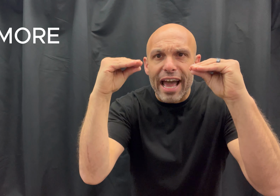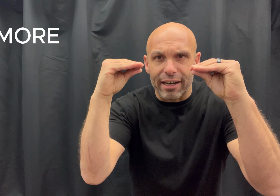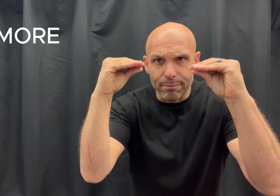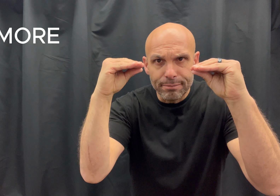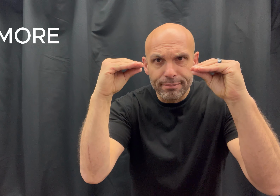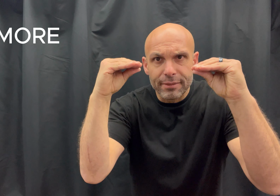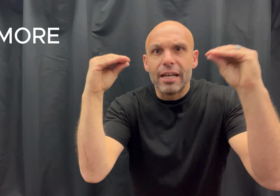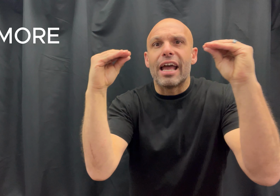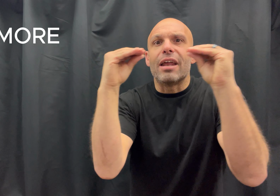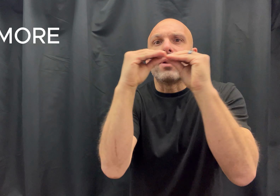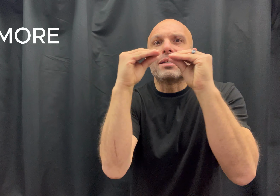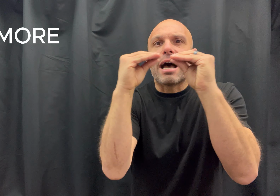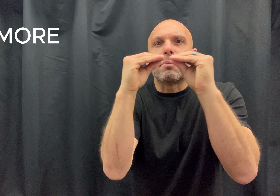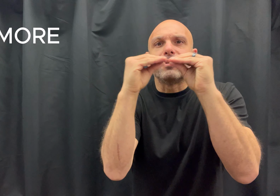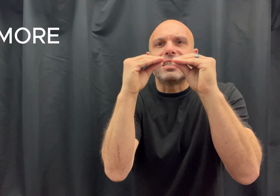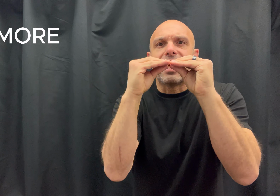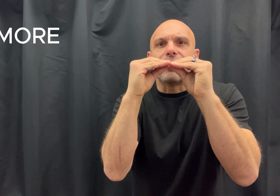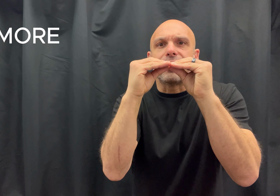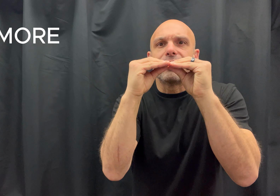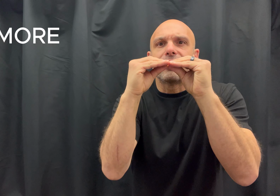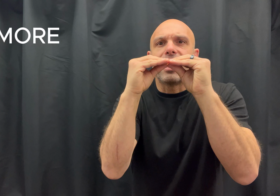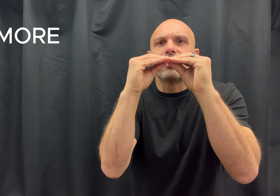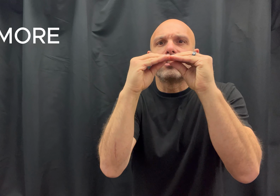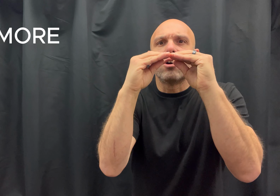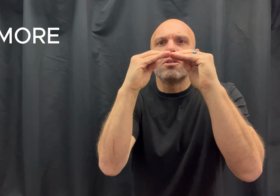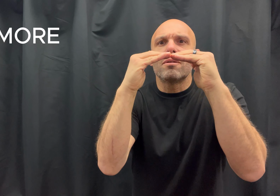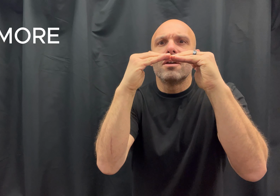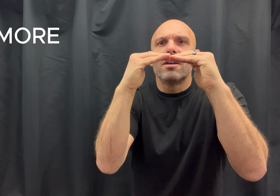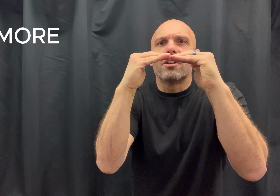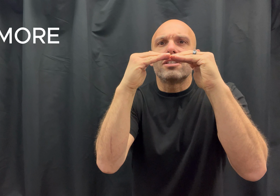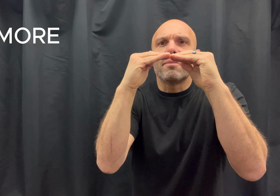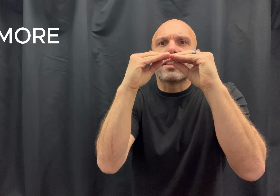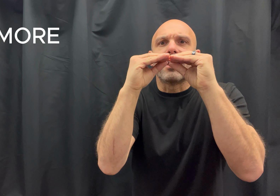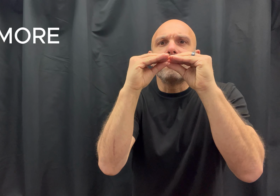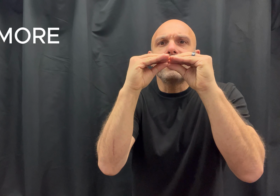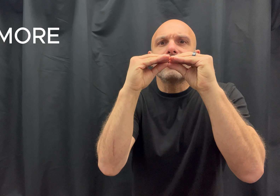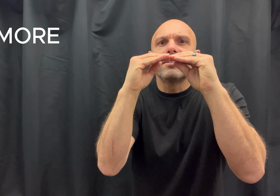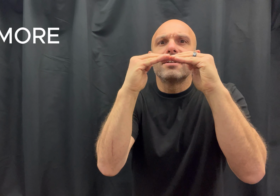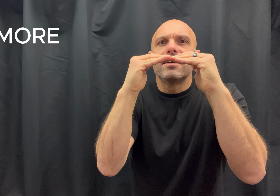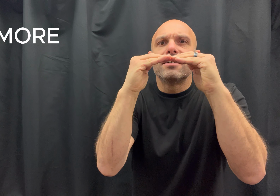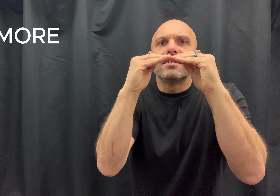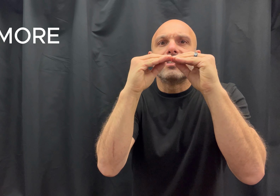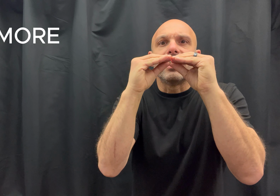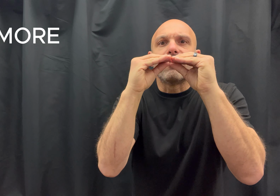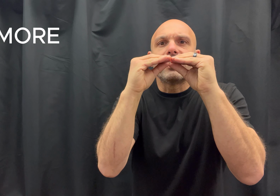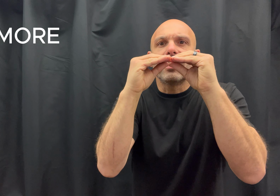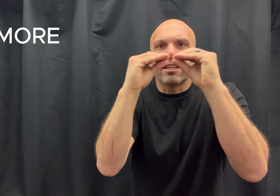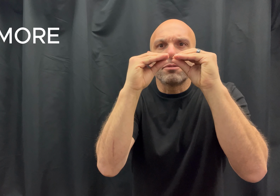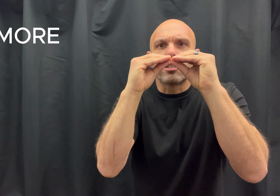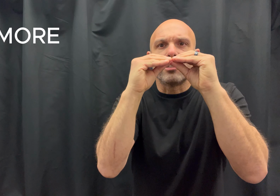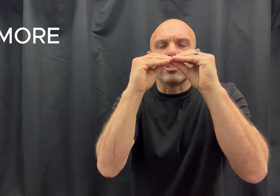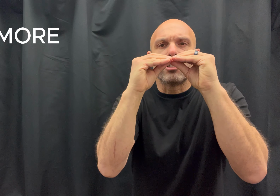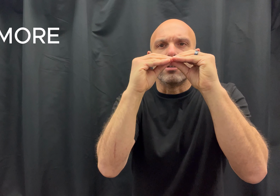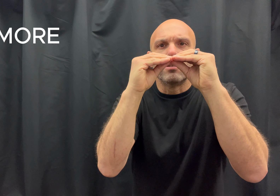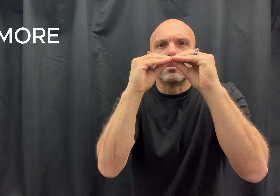them, and then we tap them together. Okay, so you see my thumbs? The difference here, thumbs are touching too, all